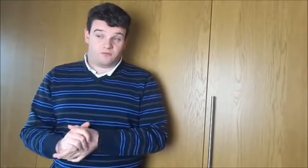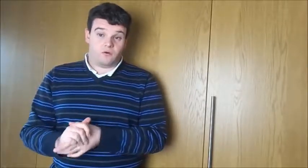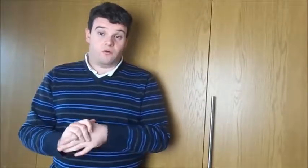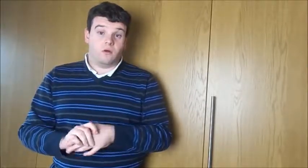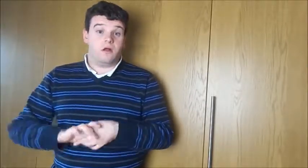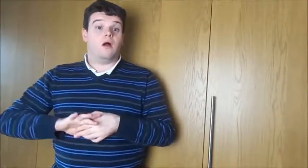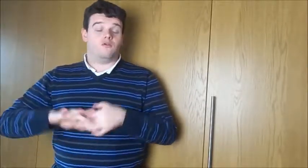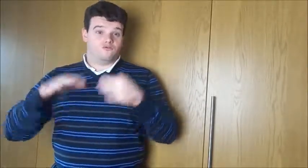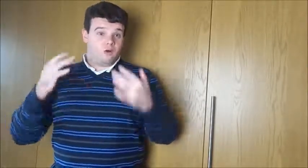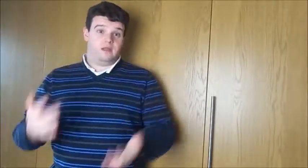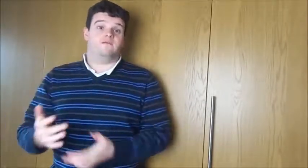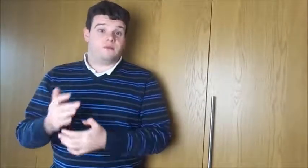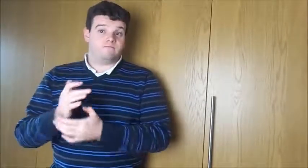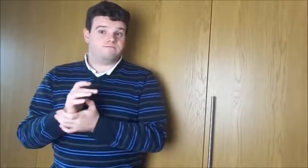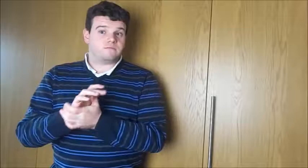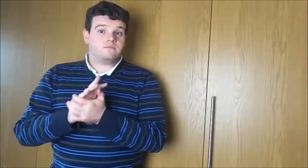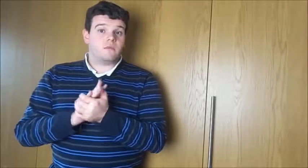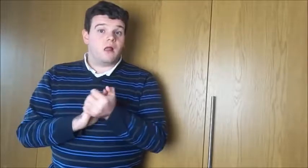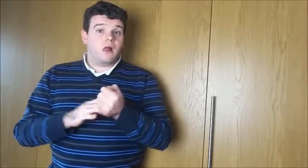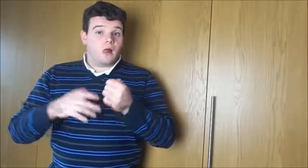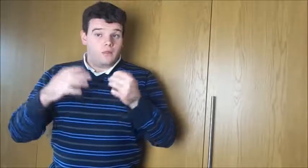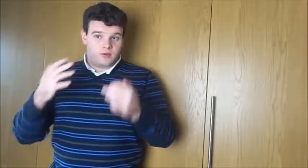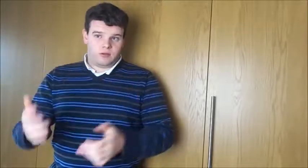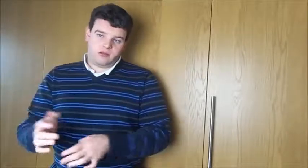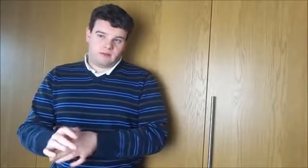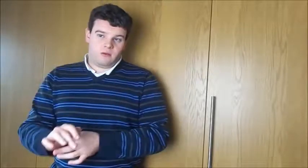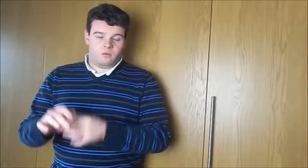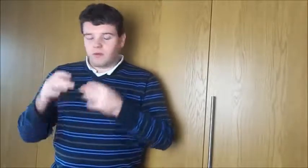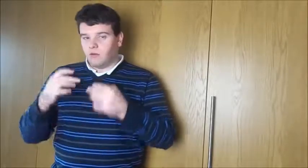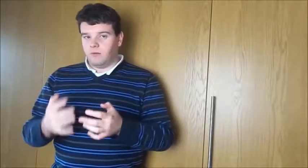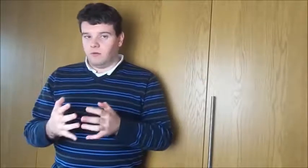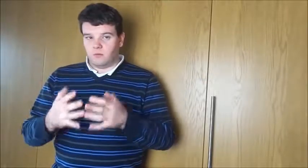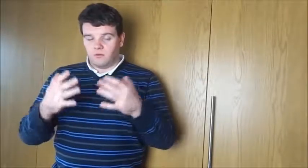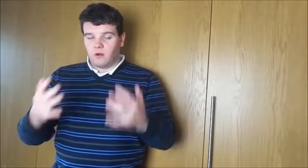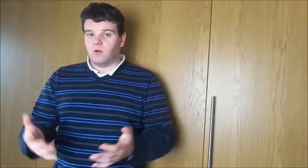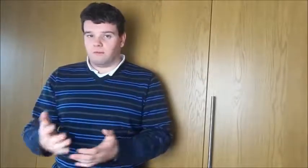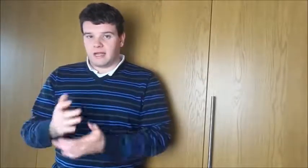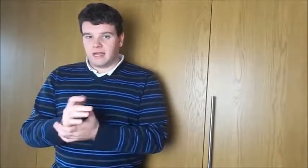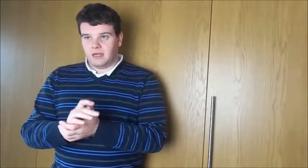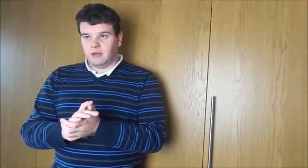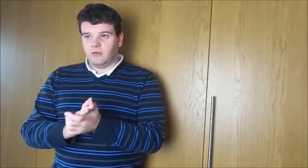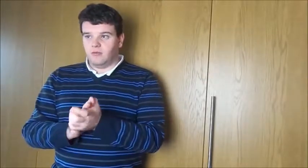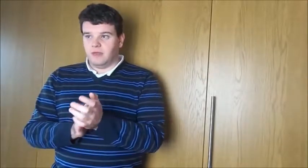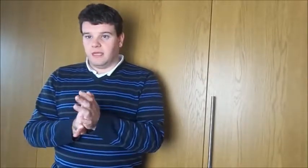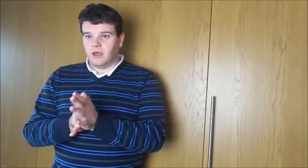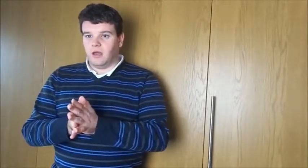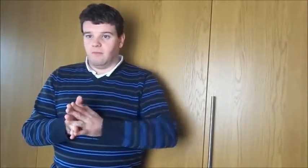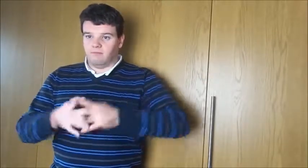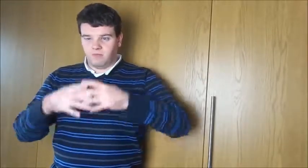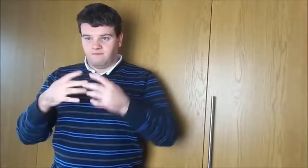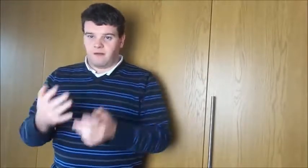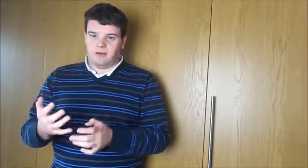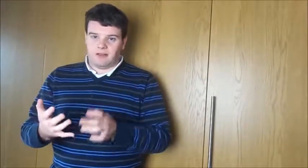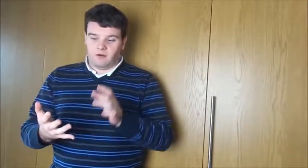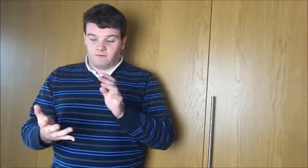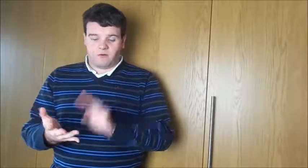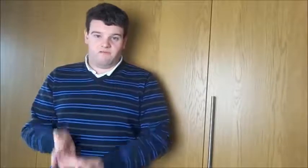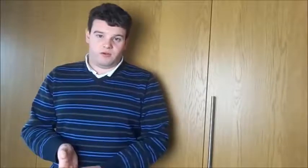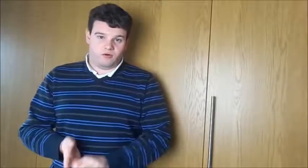Royal, arrived, the Duchess of Kent was welcomed back into the family of Queen Victoria,